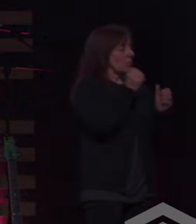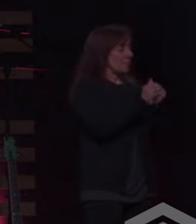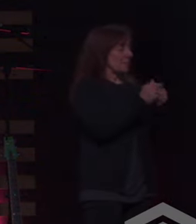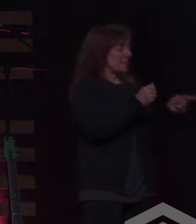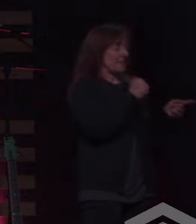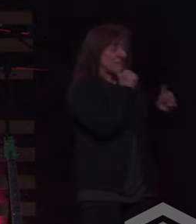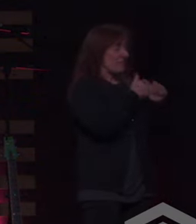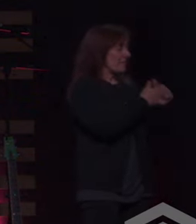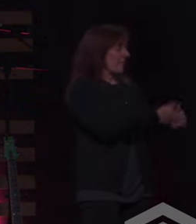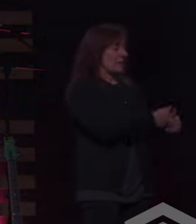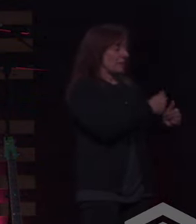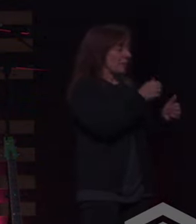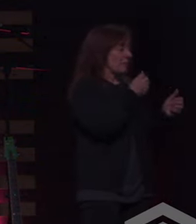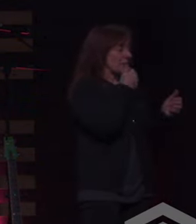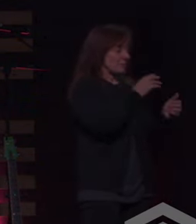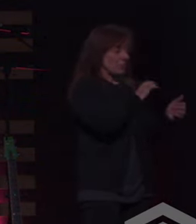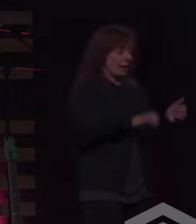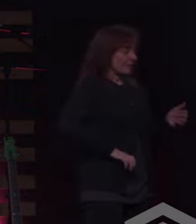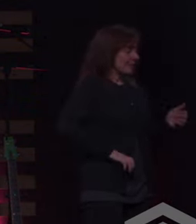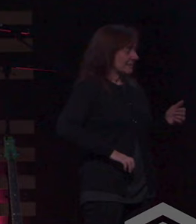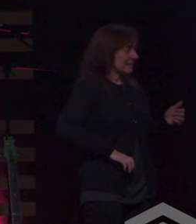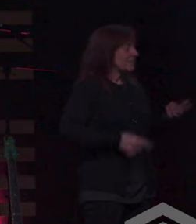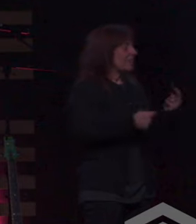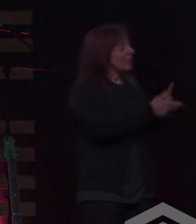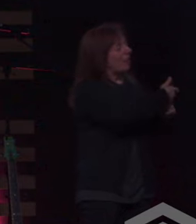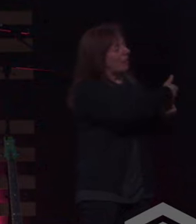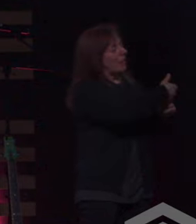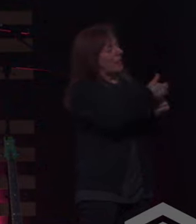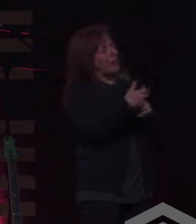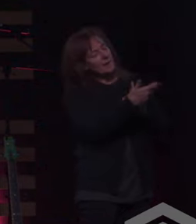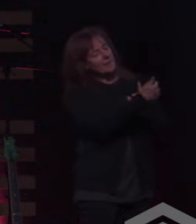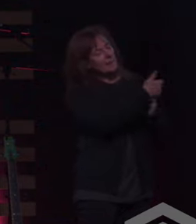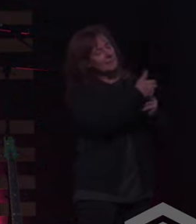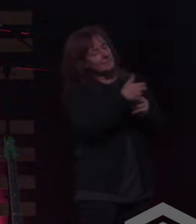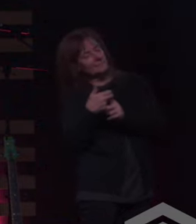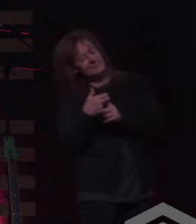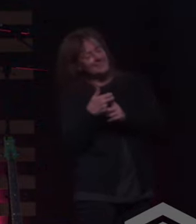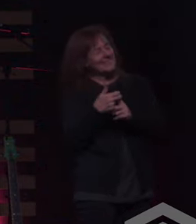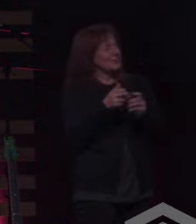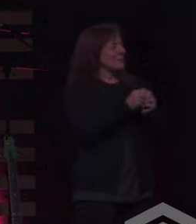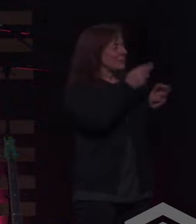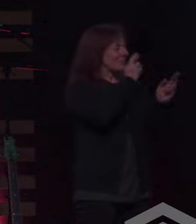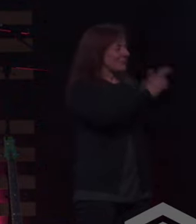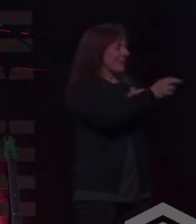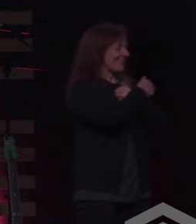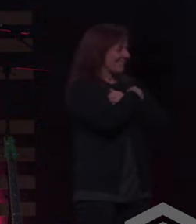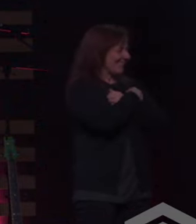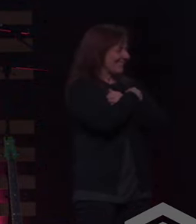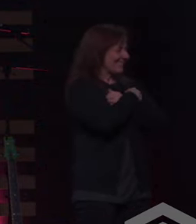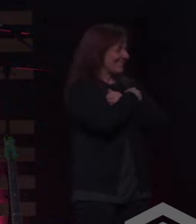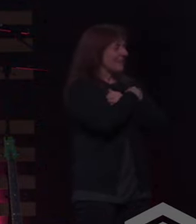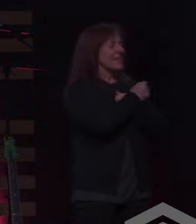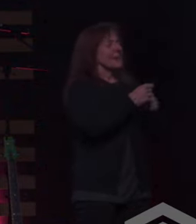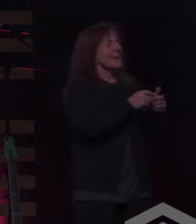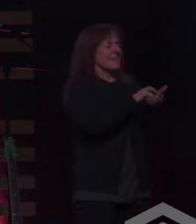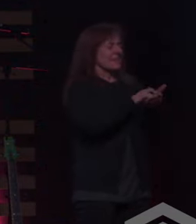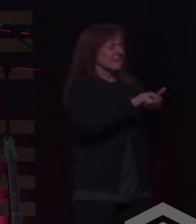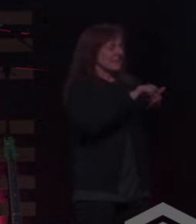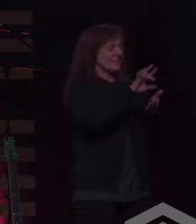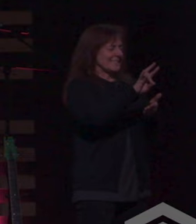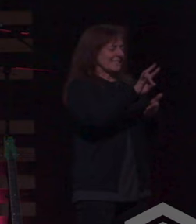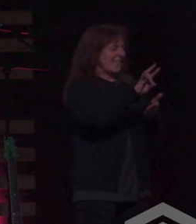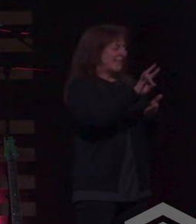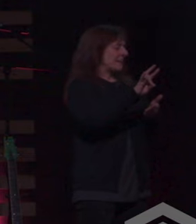not following the good news, hey, try to win them over by the way that you respect and love them. And then verse